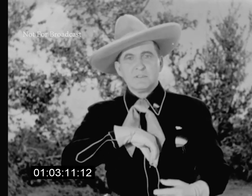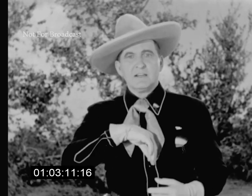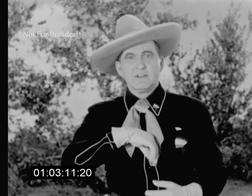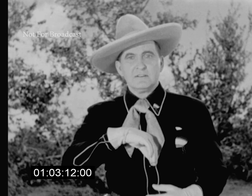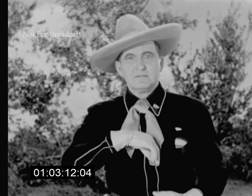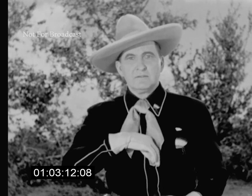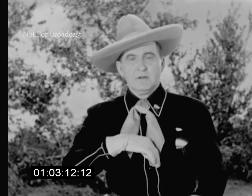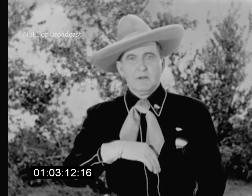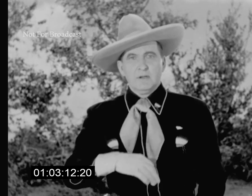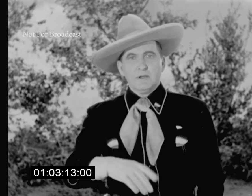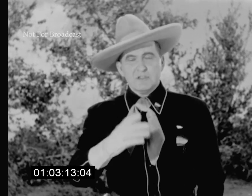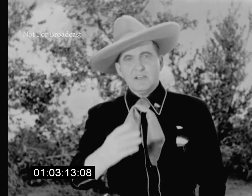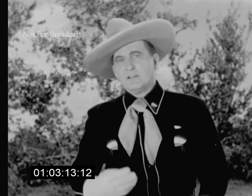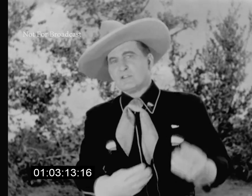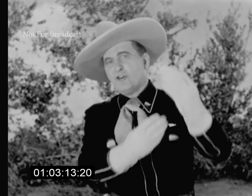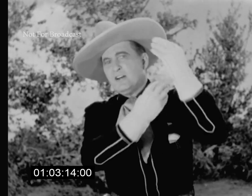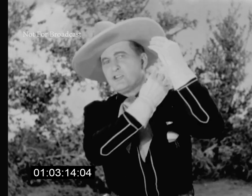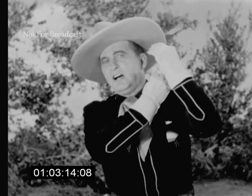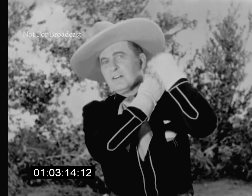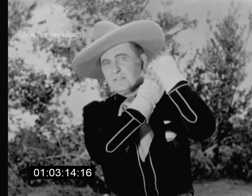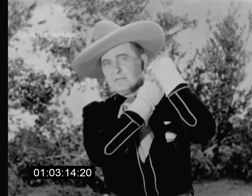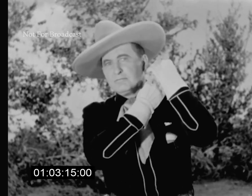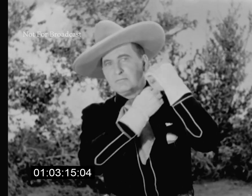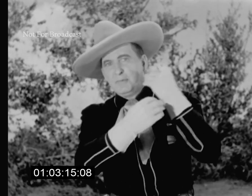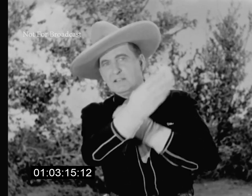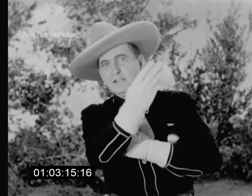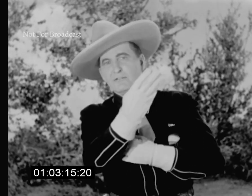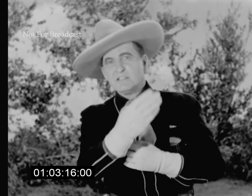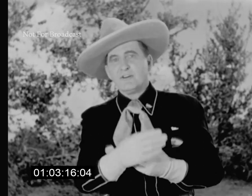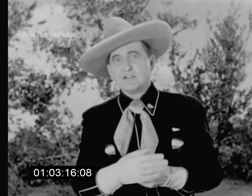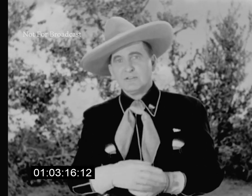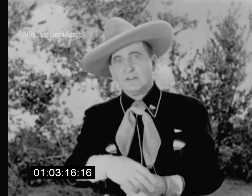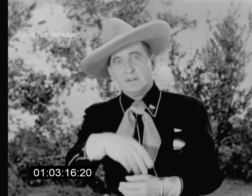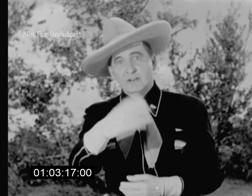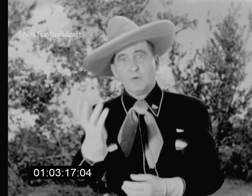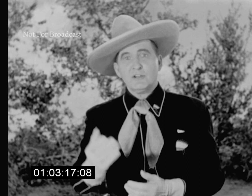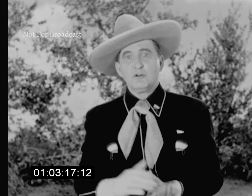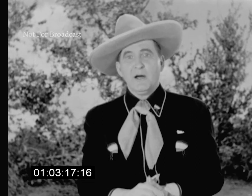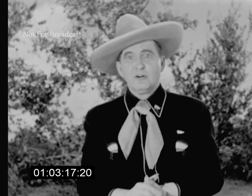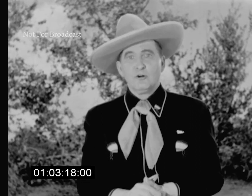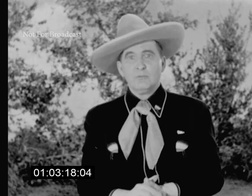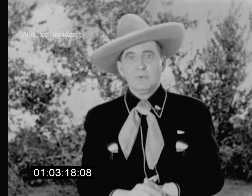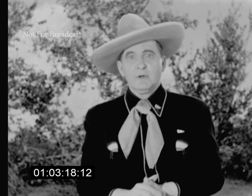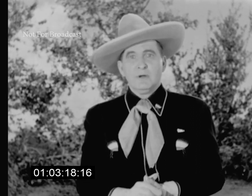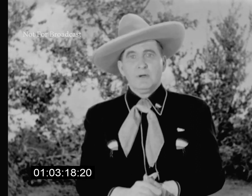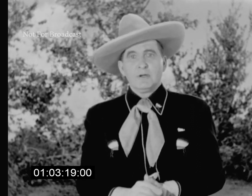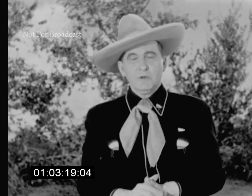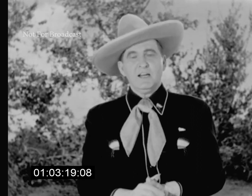heavy. He was thinking of his grandchild back there on the reservation, and he wanted to go back home. And wouldn't I